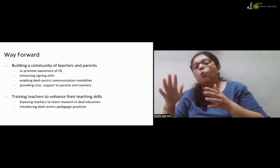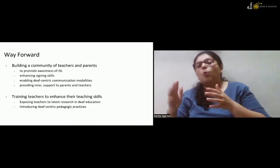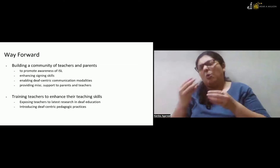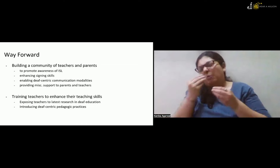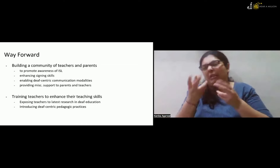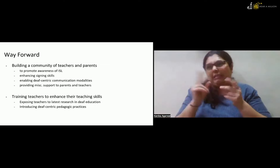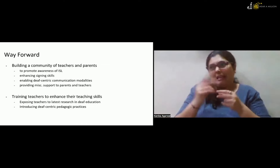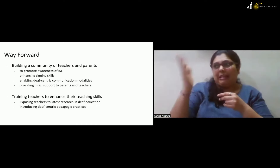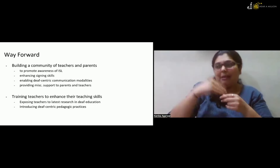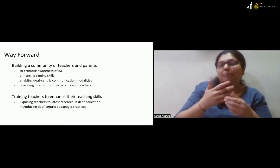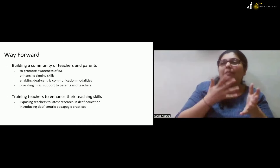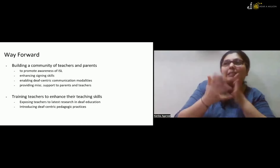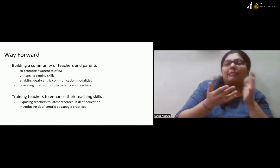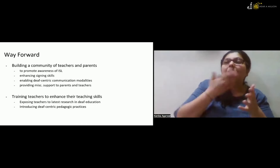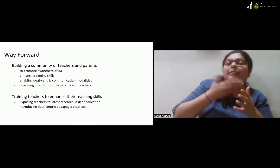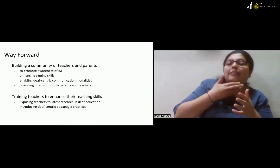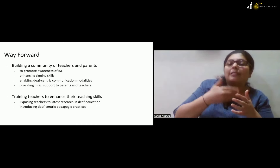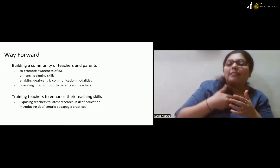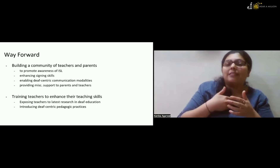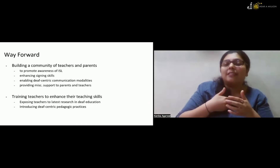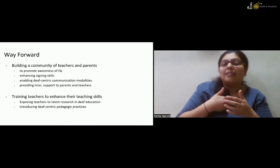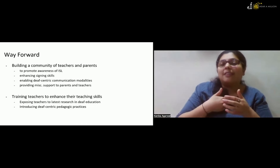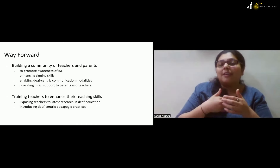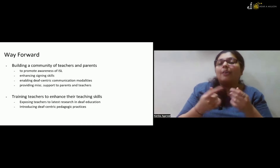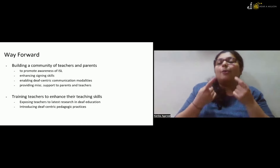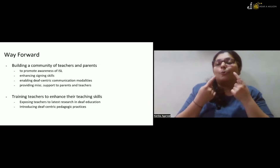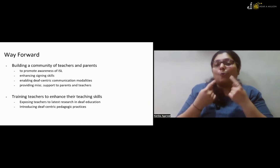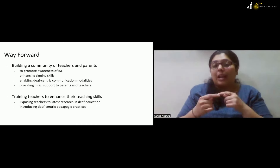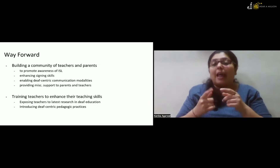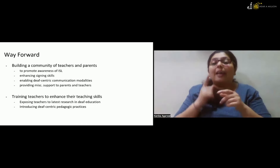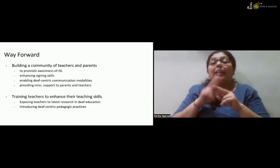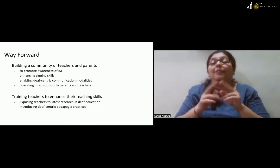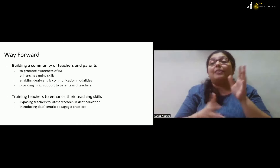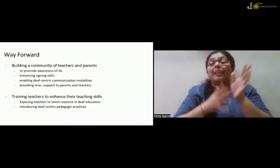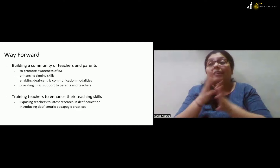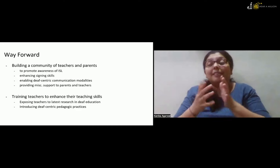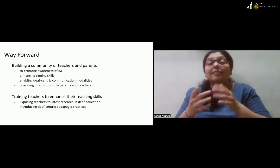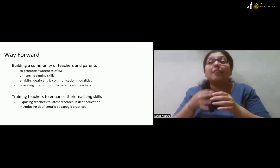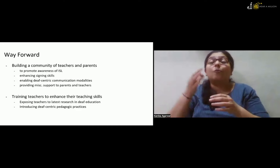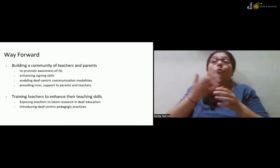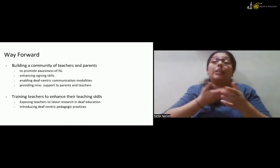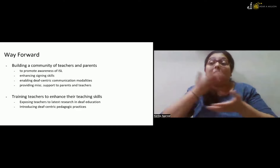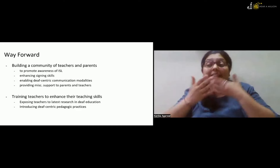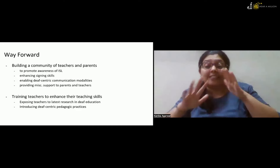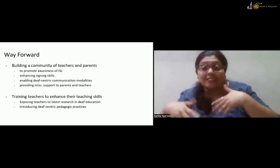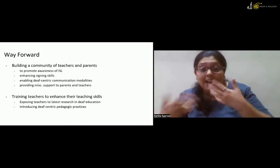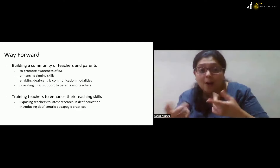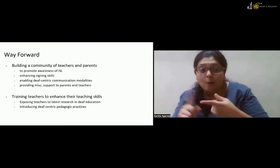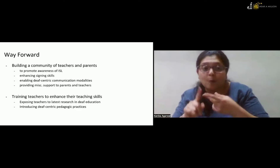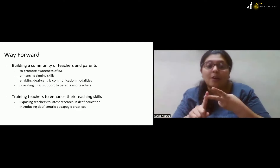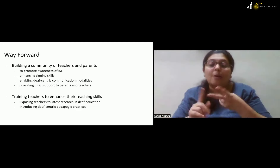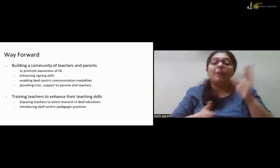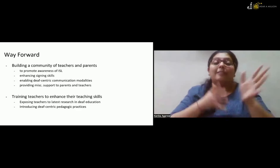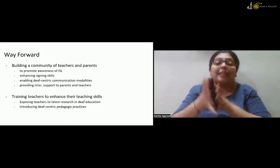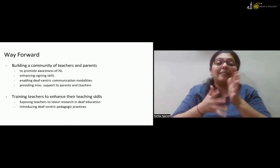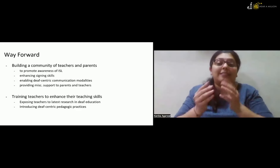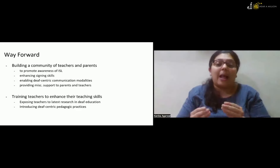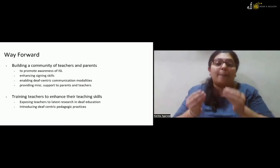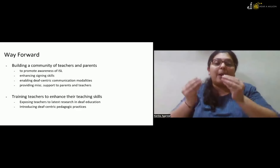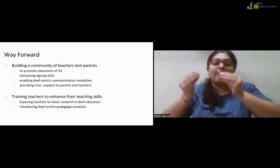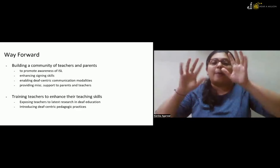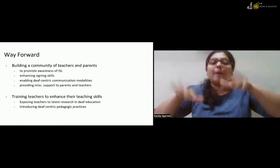Then again, ISL skills, many of them, after our workshop, realize the importance of having continuous training